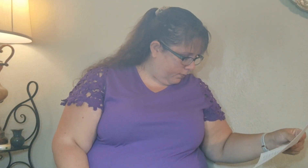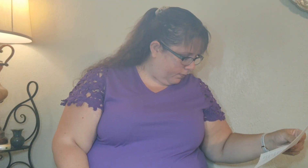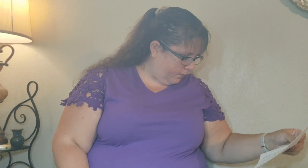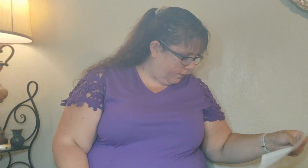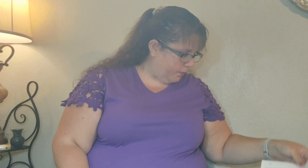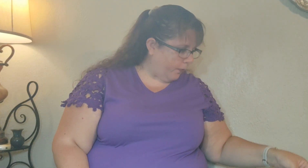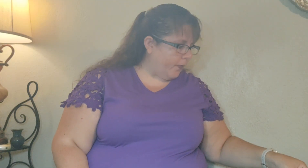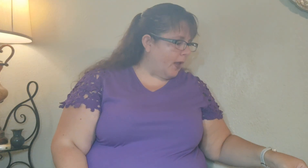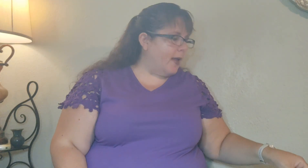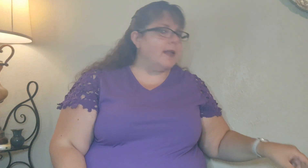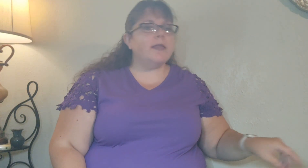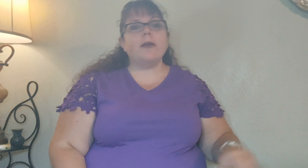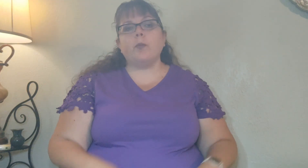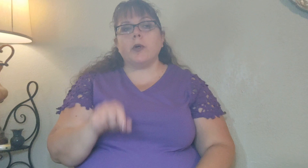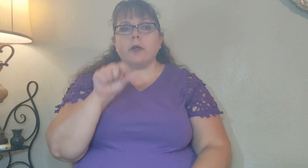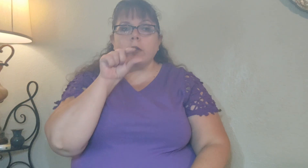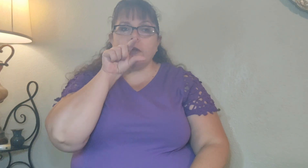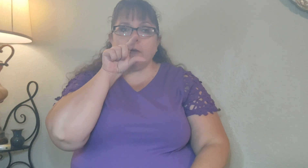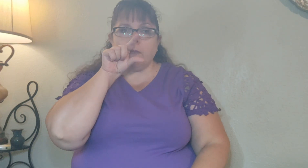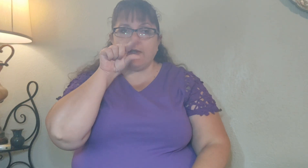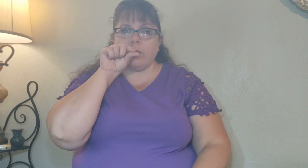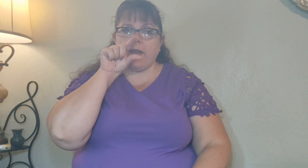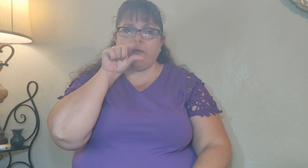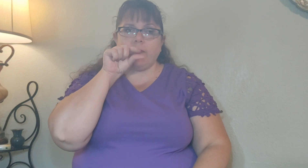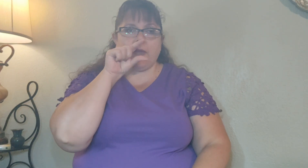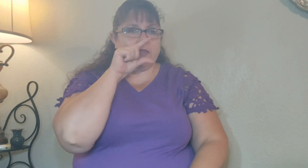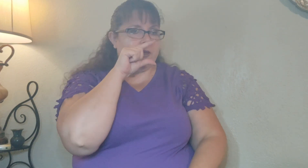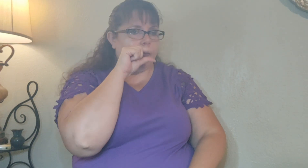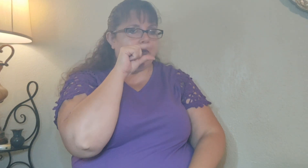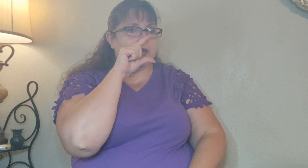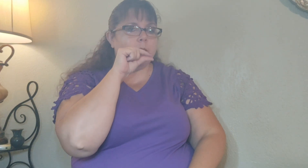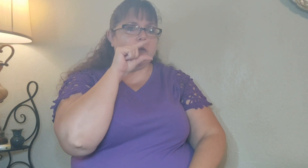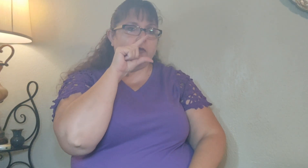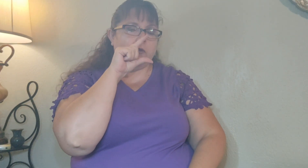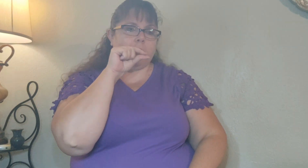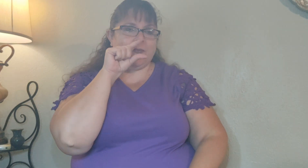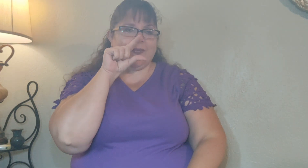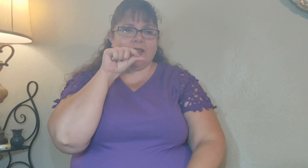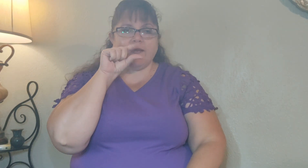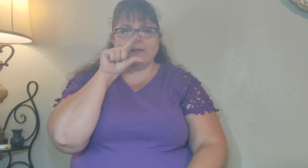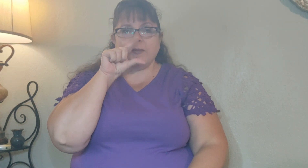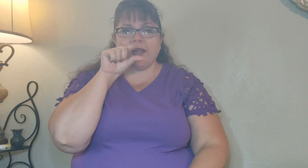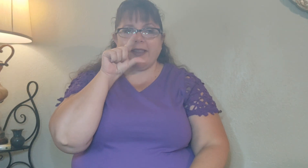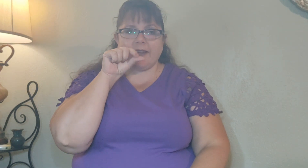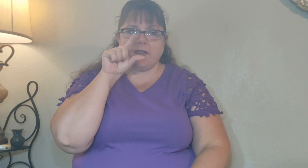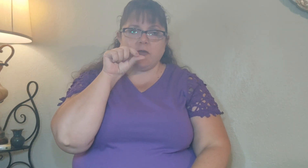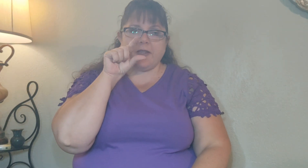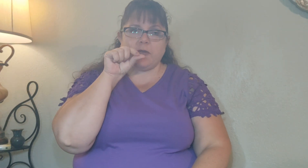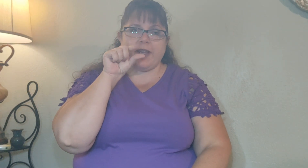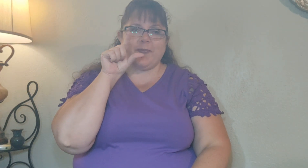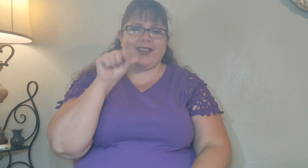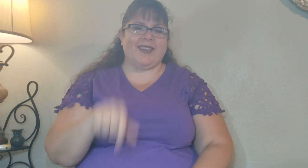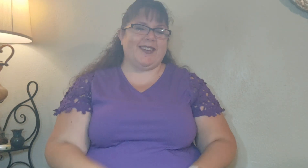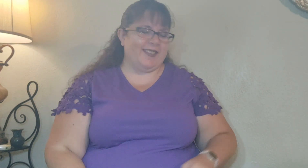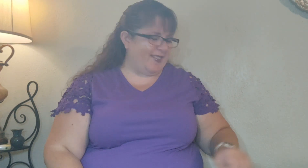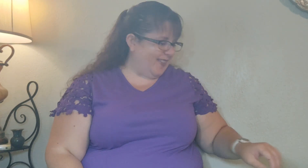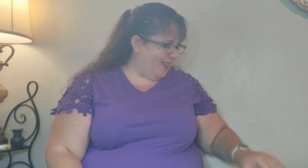Then bird, which I think we've done before. It's kind of like a tweet tweet.